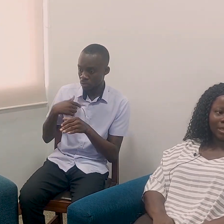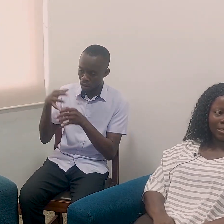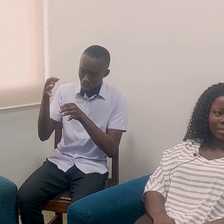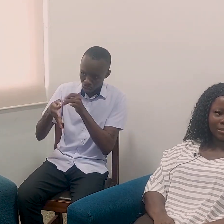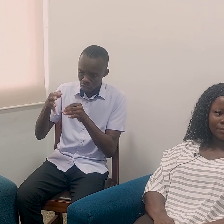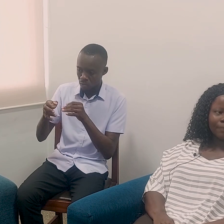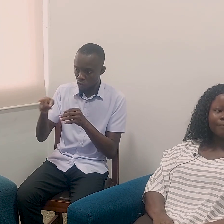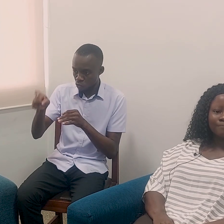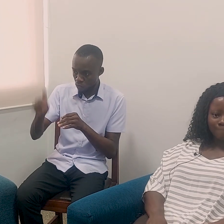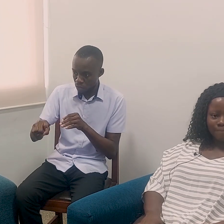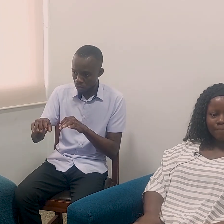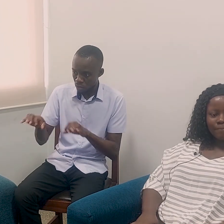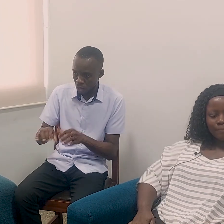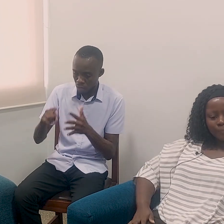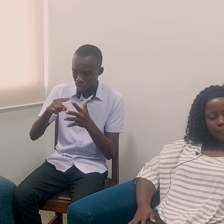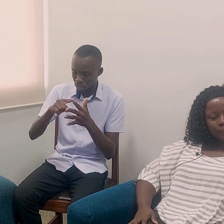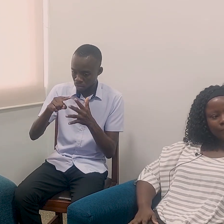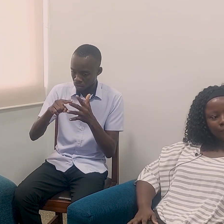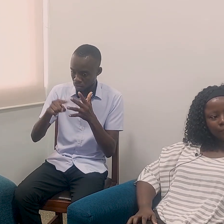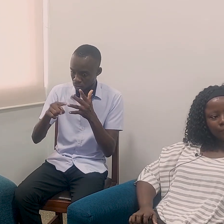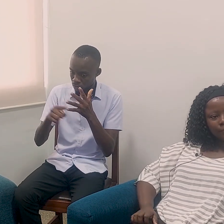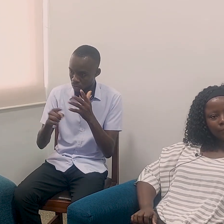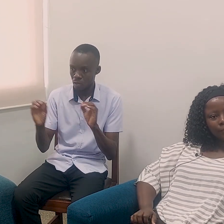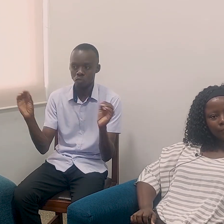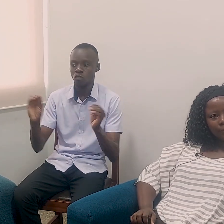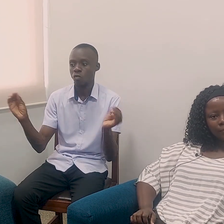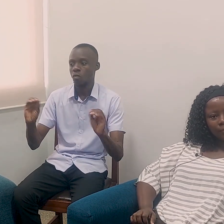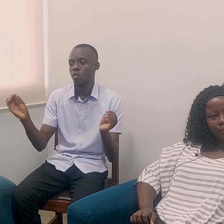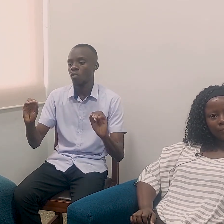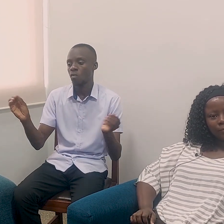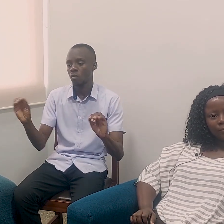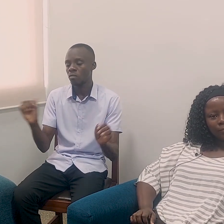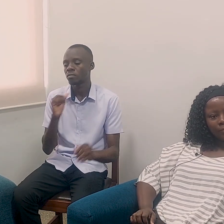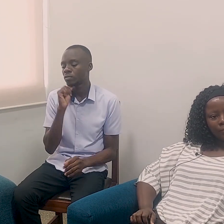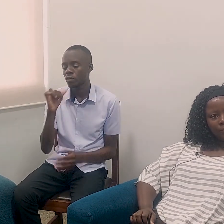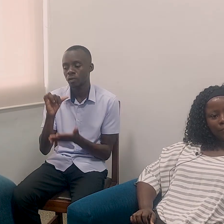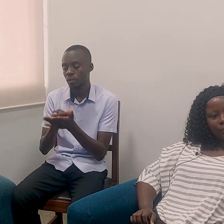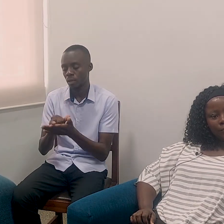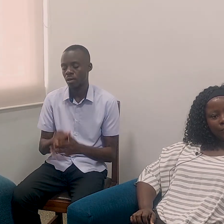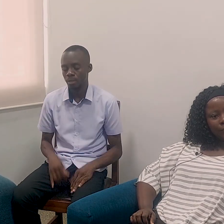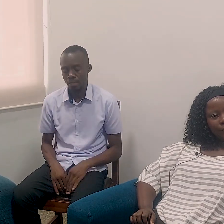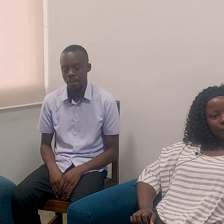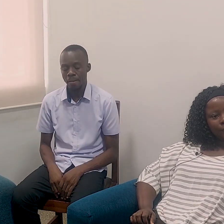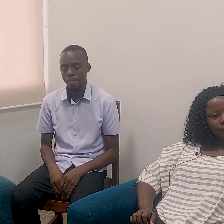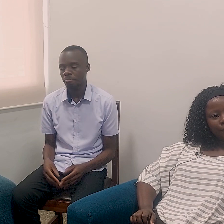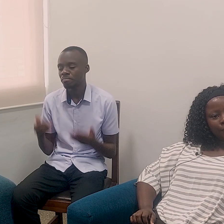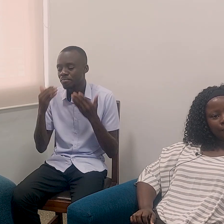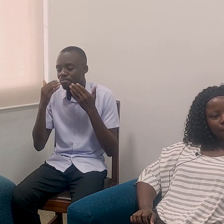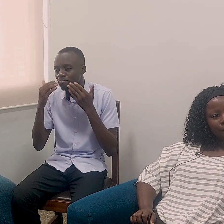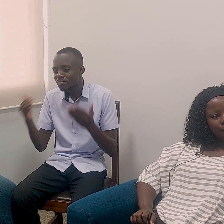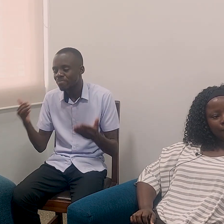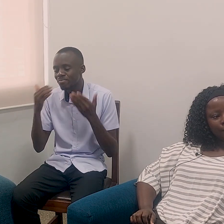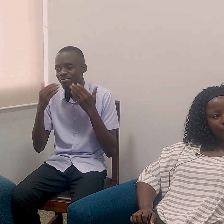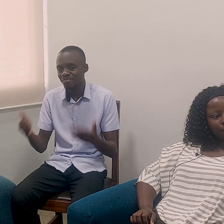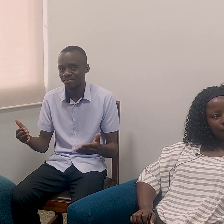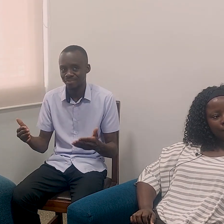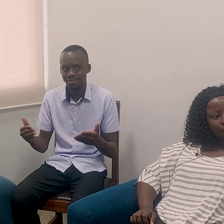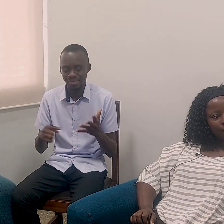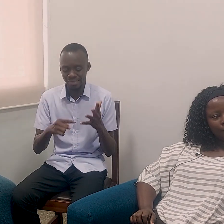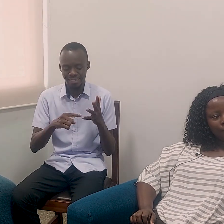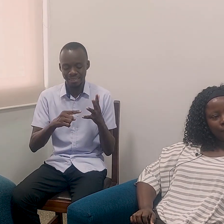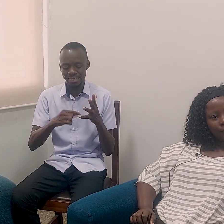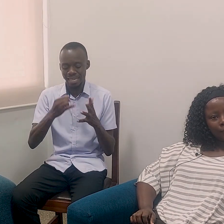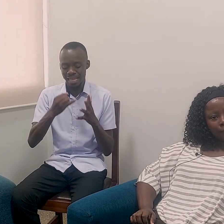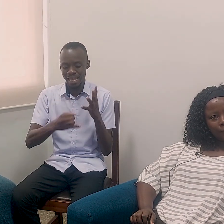with advice. Counseling has nothing to do with advice. Thank you so much. So the last part concerning therapy